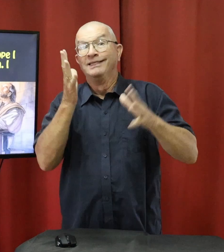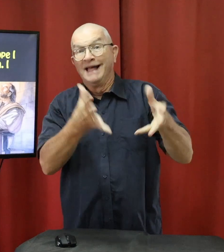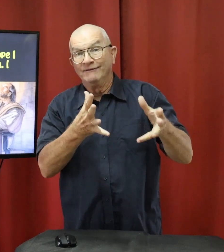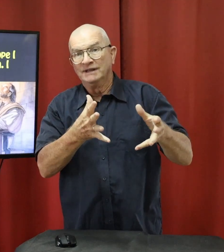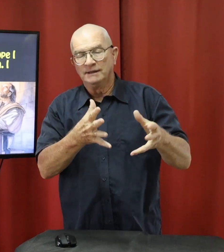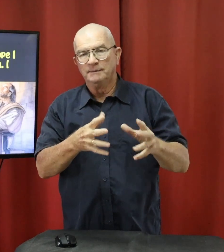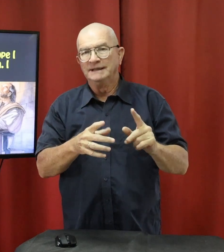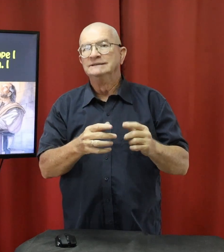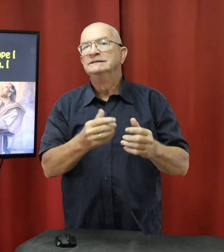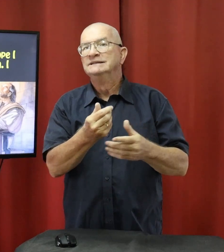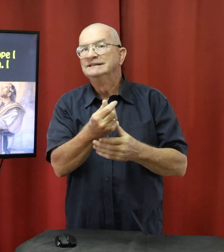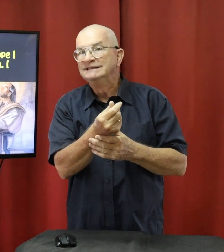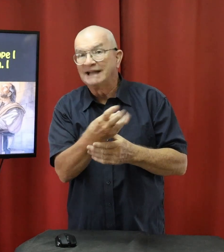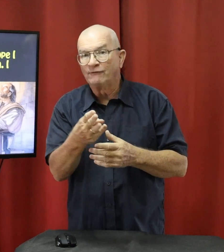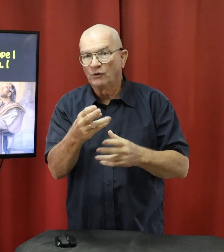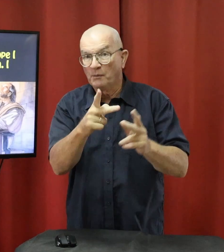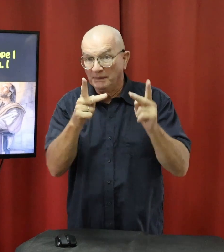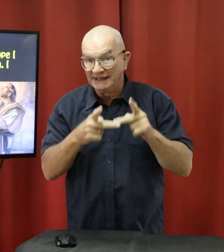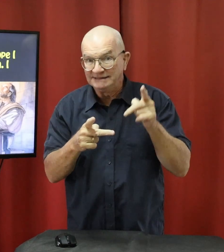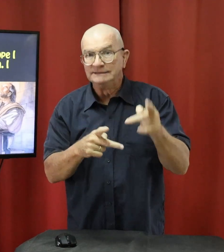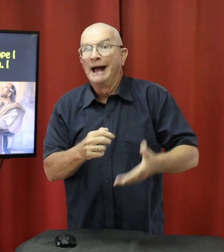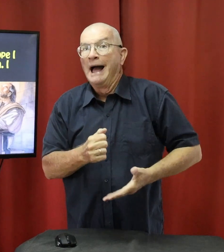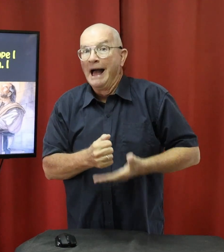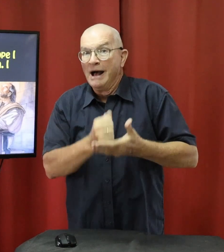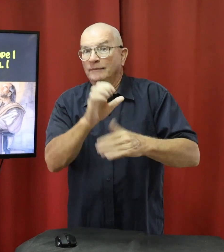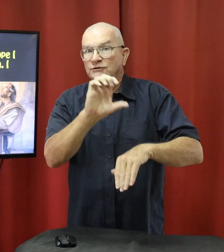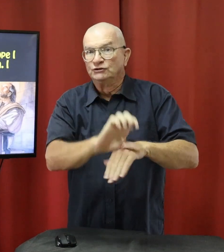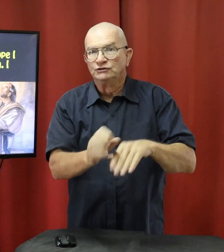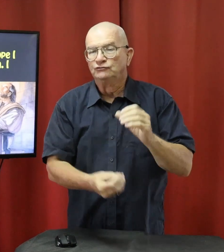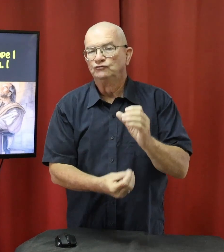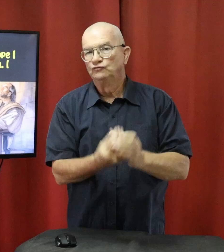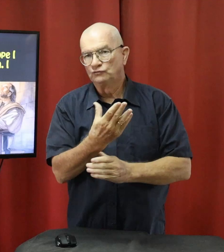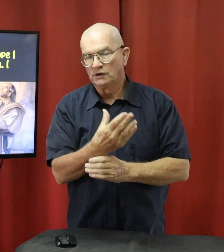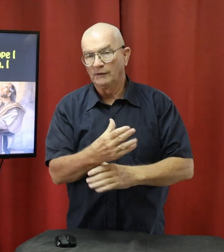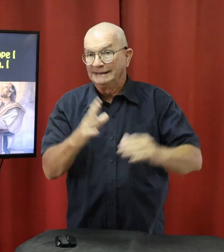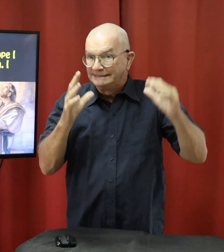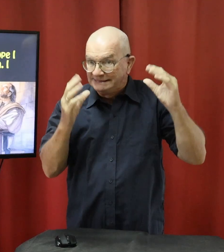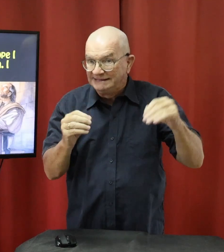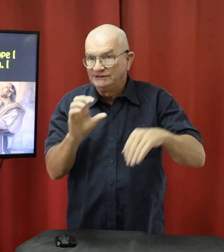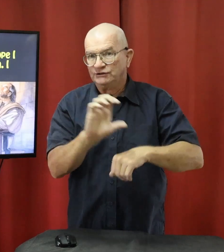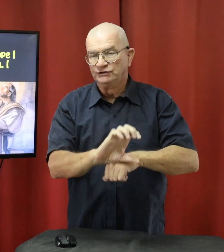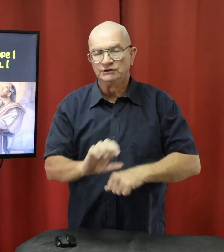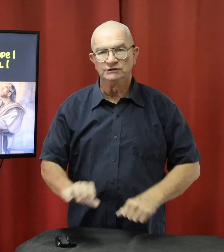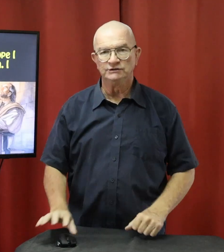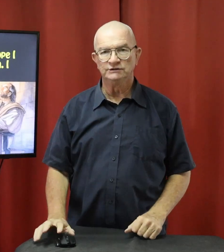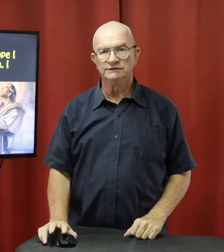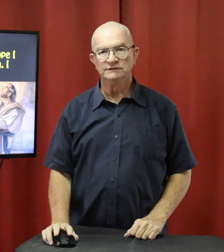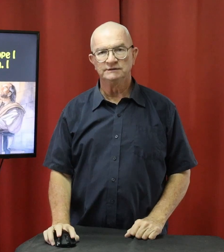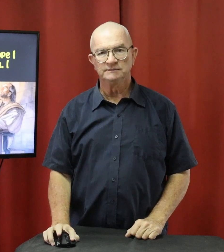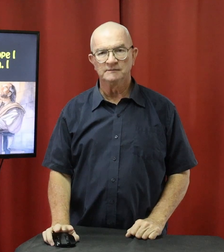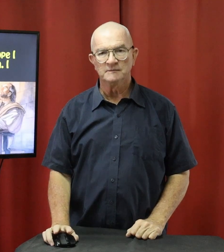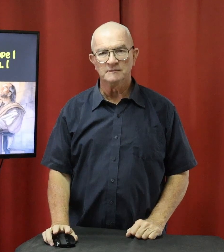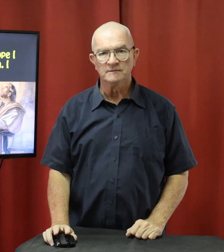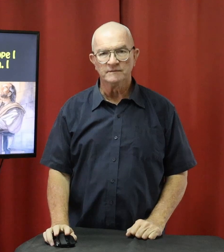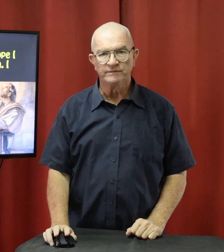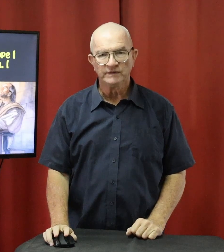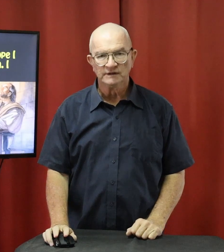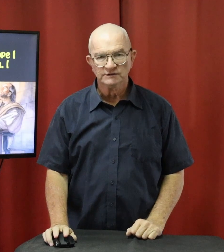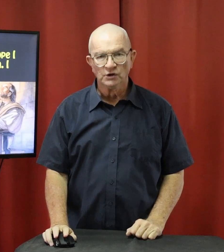Paul left him in several places to help the church grow and to teach the church.